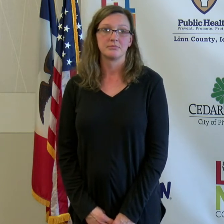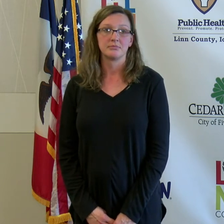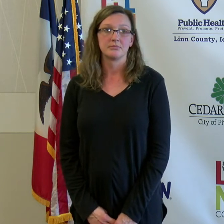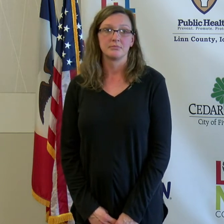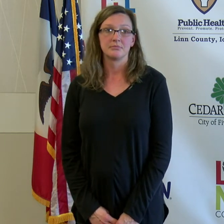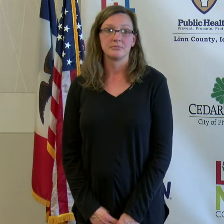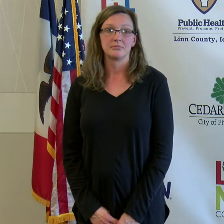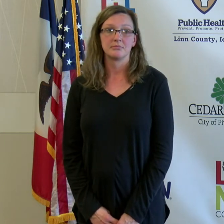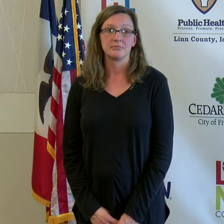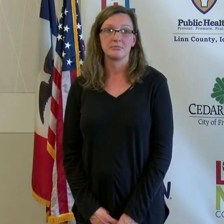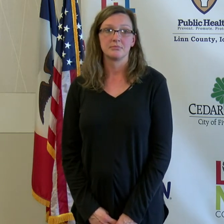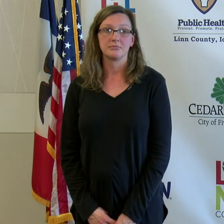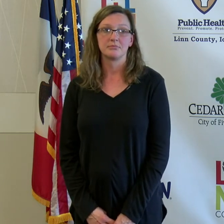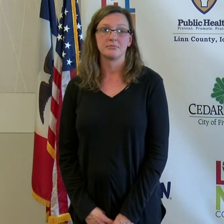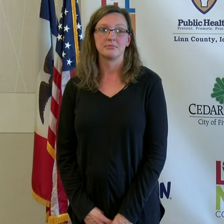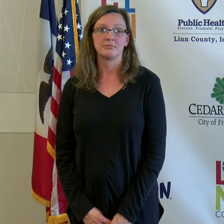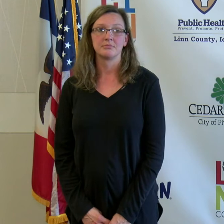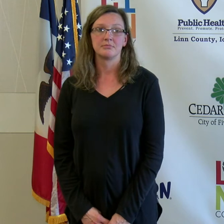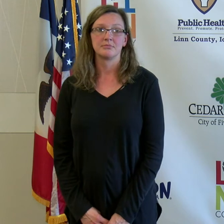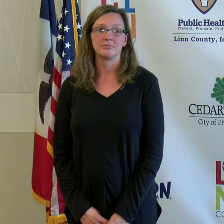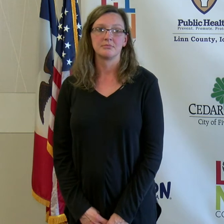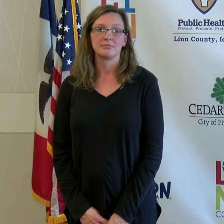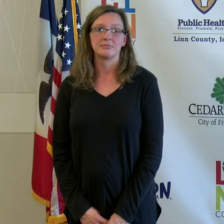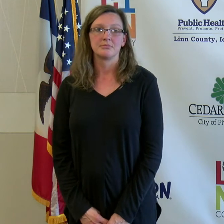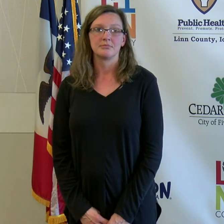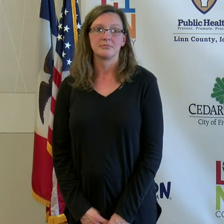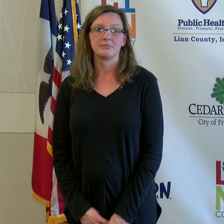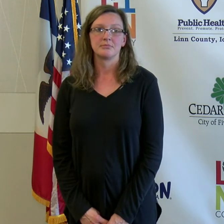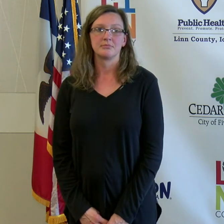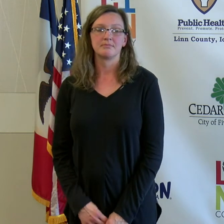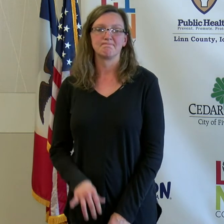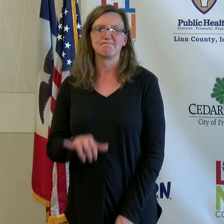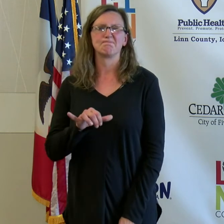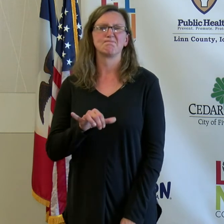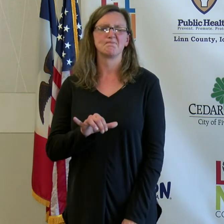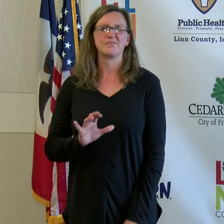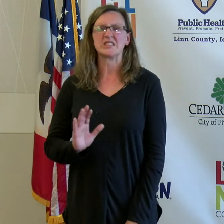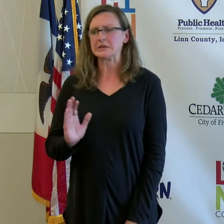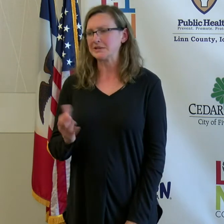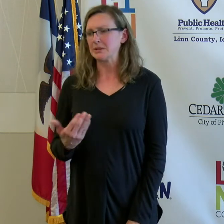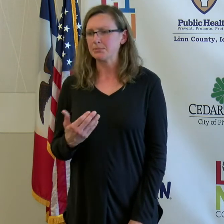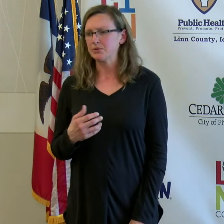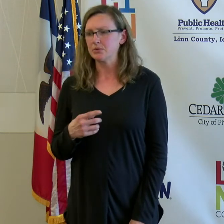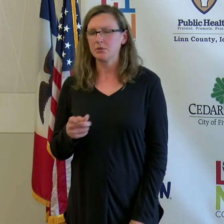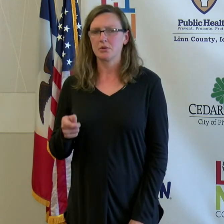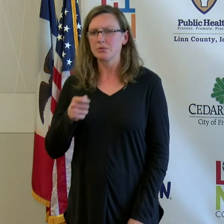It looks like she's writing something. We'll wait a second for her to finish writing. Yes, that's Kate.